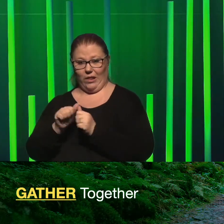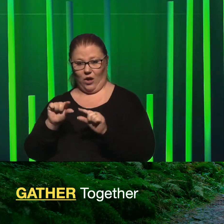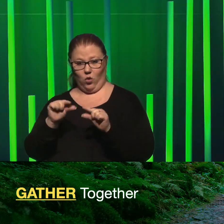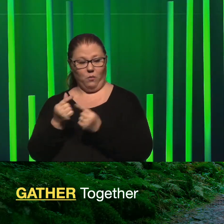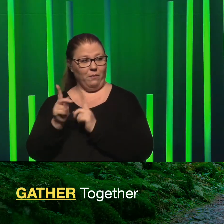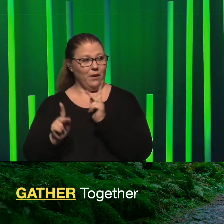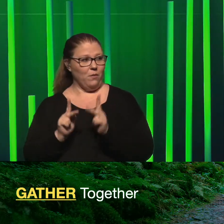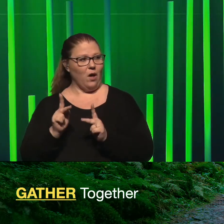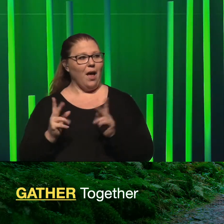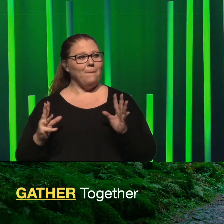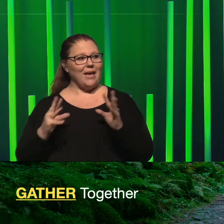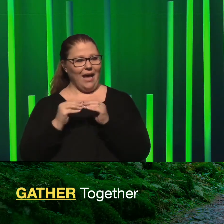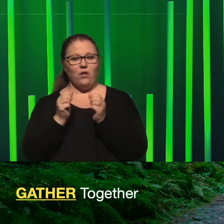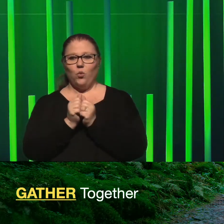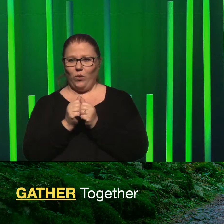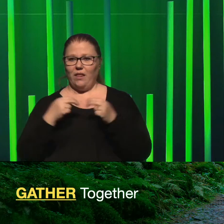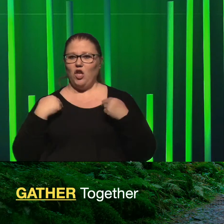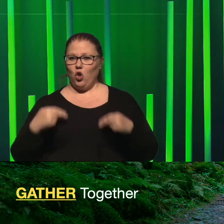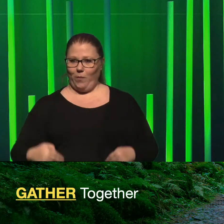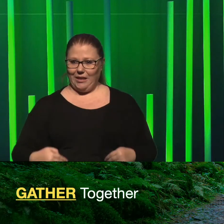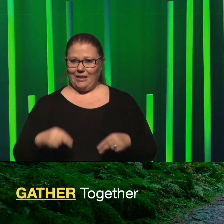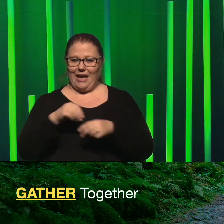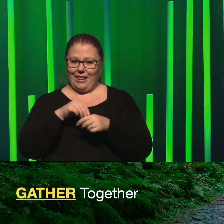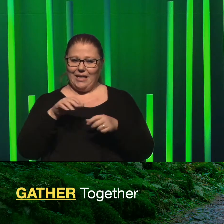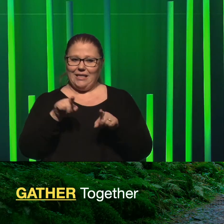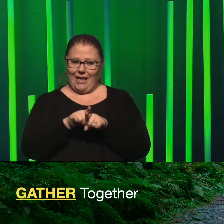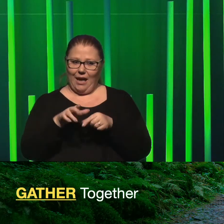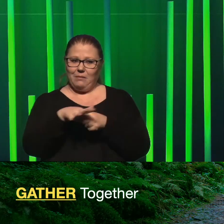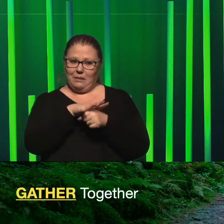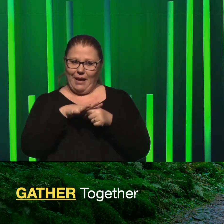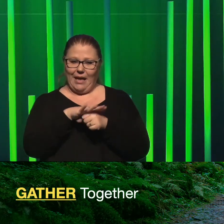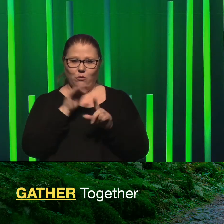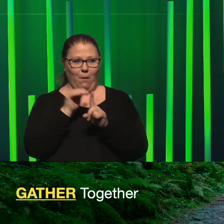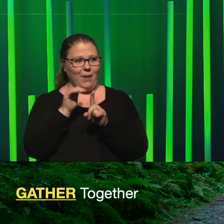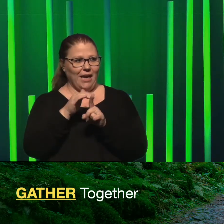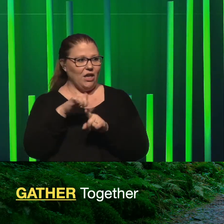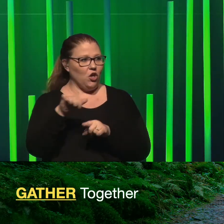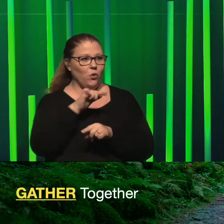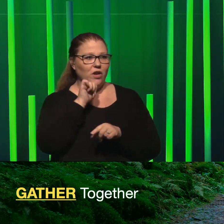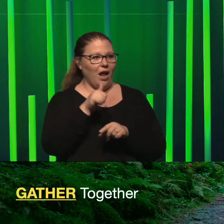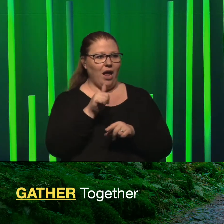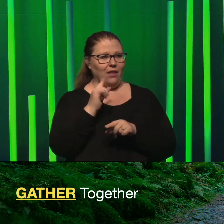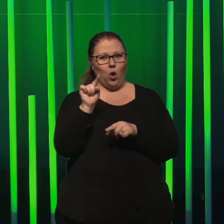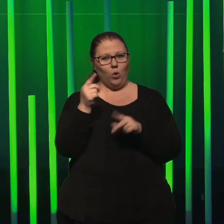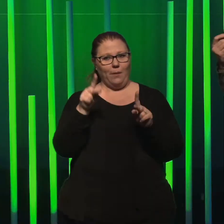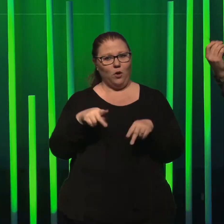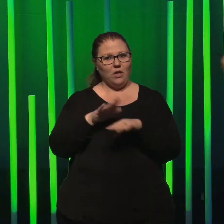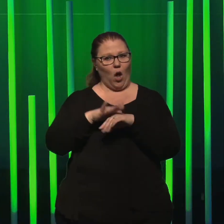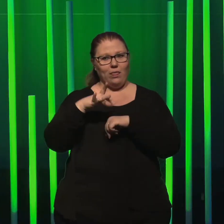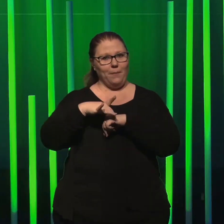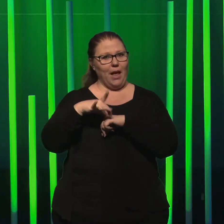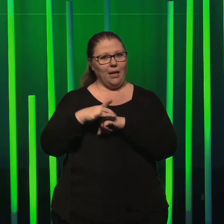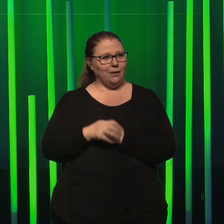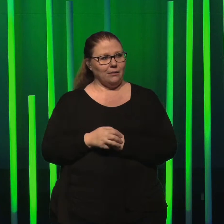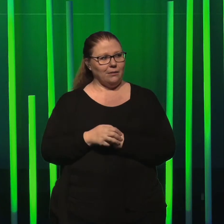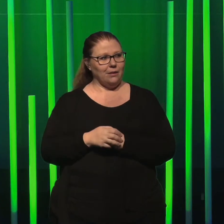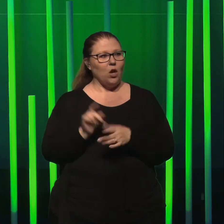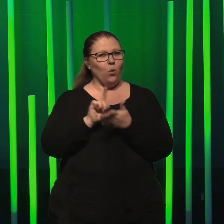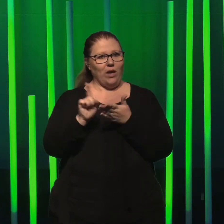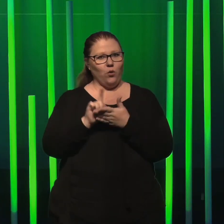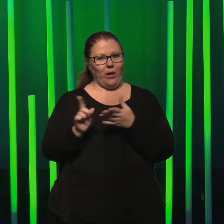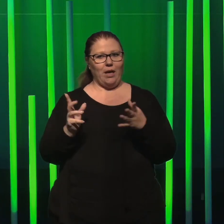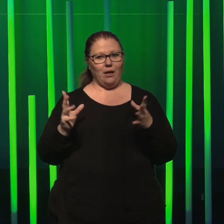with human beings breathing in the same space, reminding you that you're not the only person on the planet, right? So we weekly join together